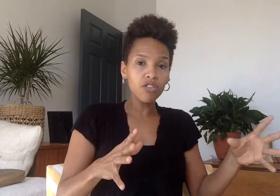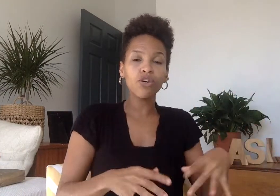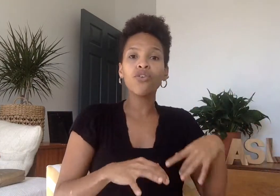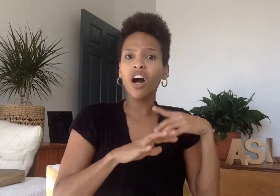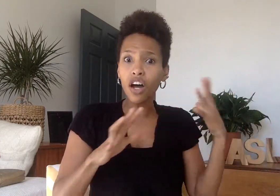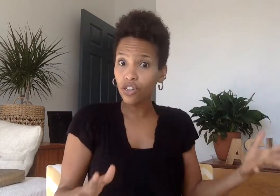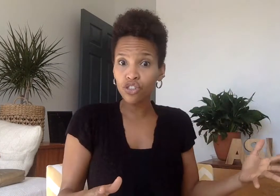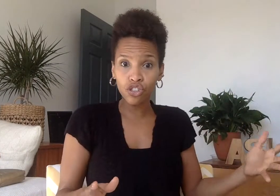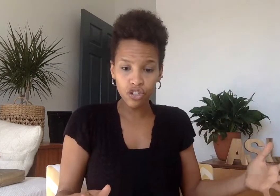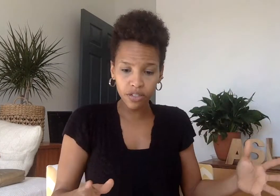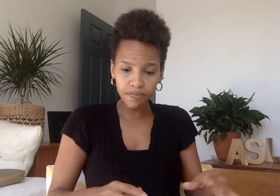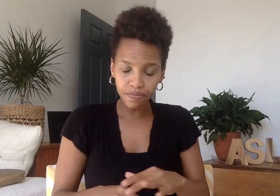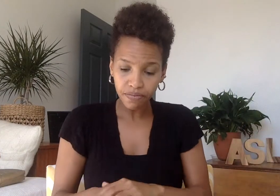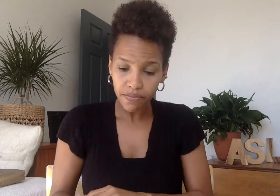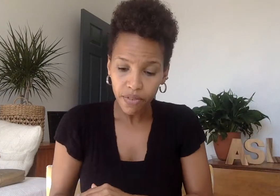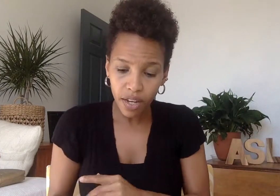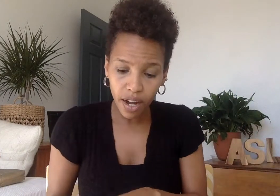road, understood.